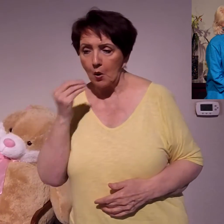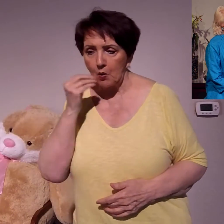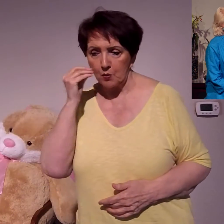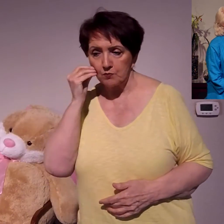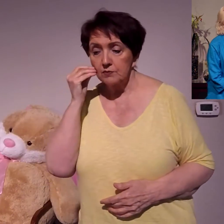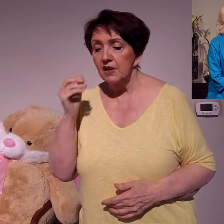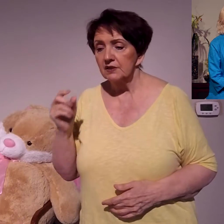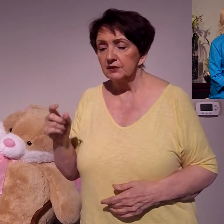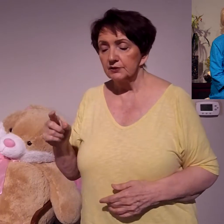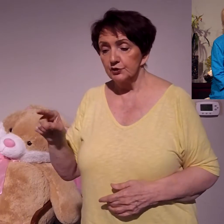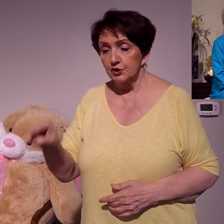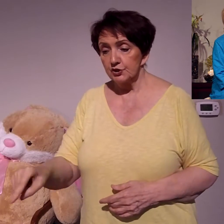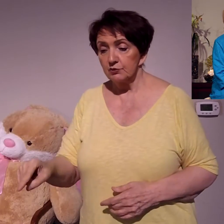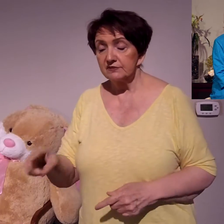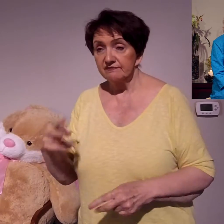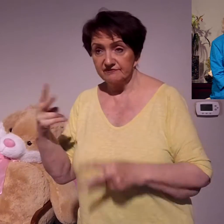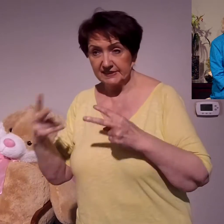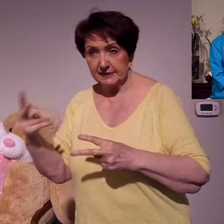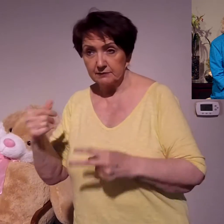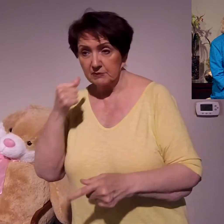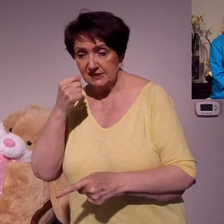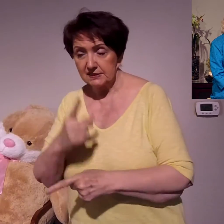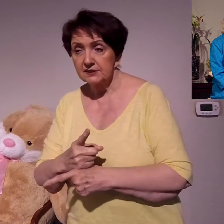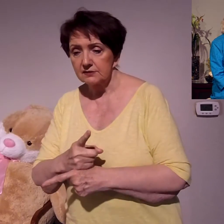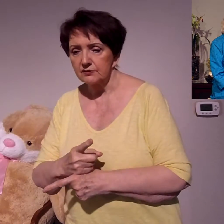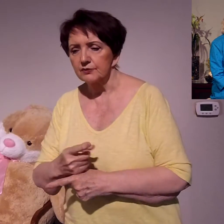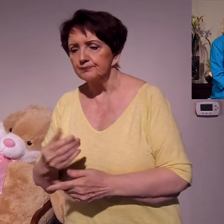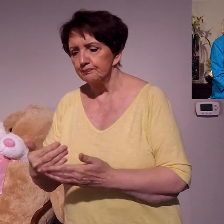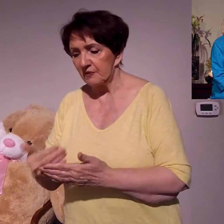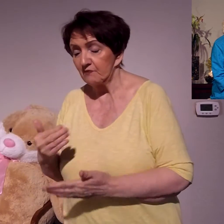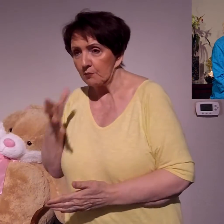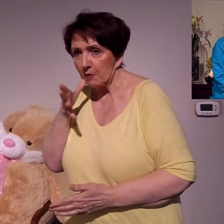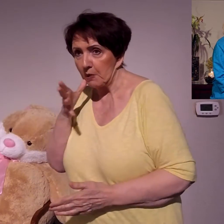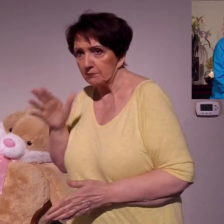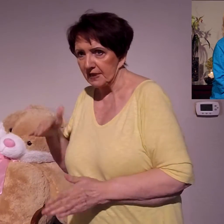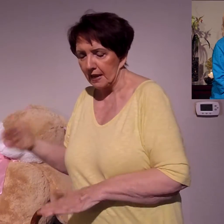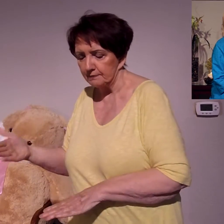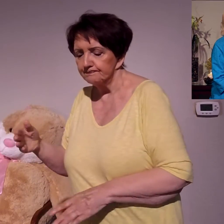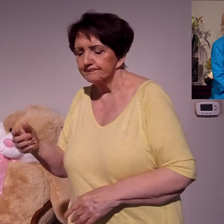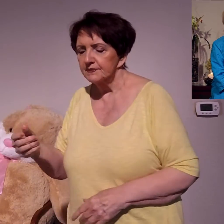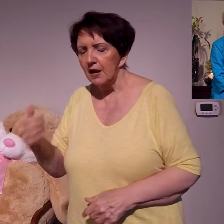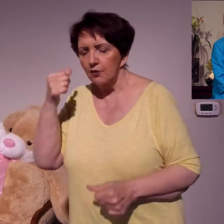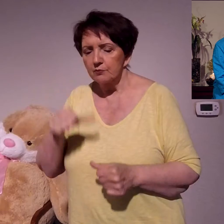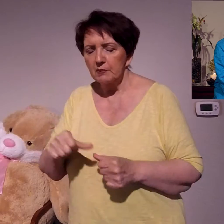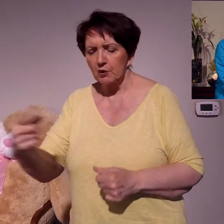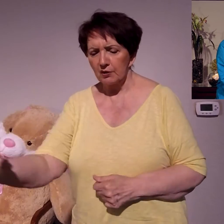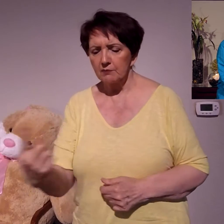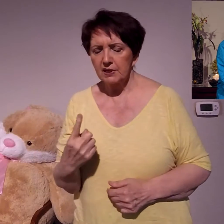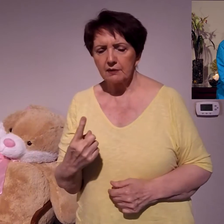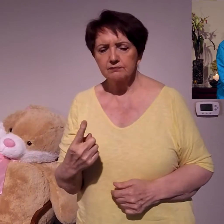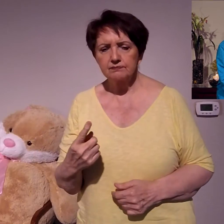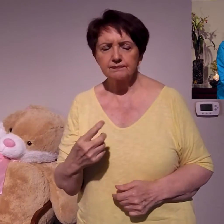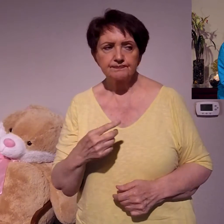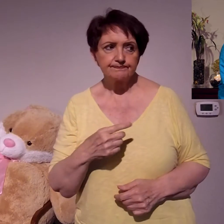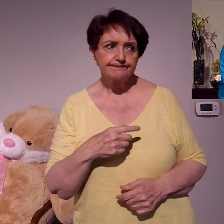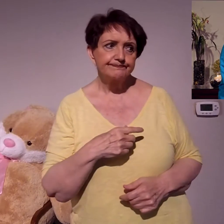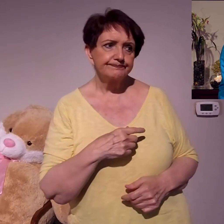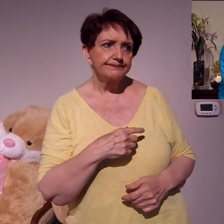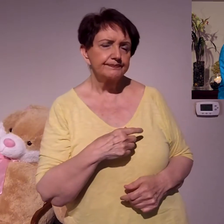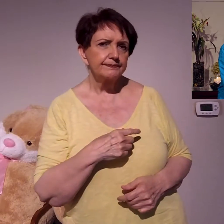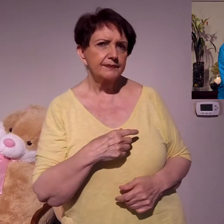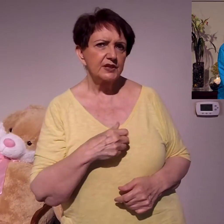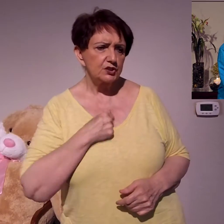This was 10, 15 years ago. This was before she passed on. And I remember her coming up to me and she said, "I want to have coffee with